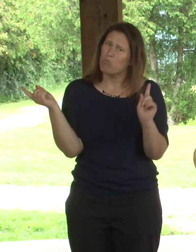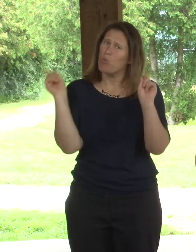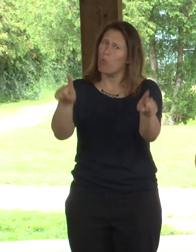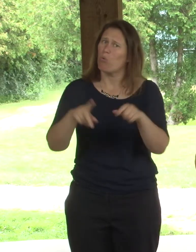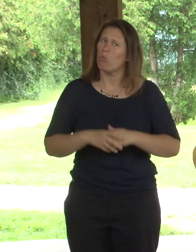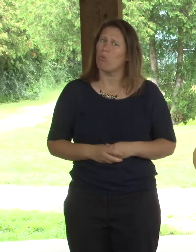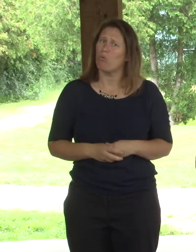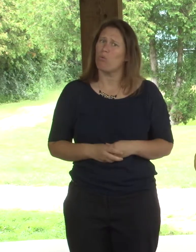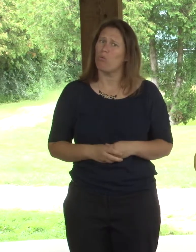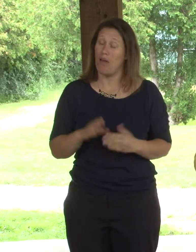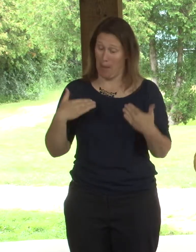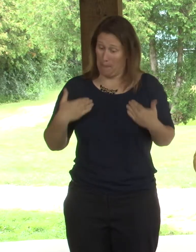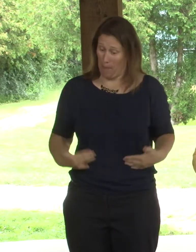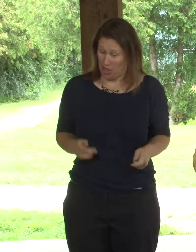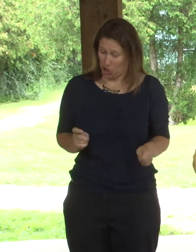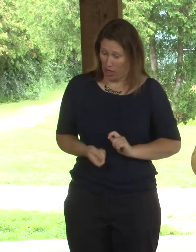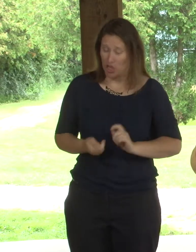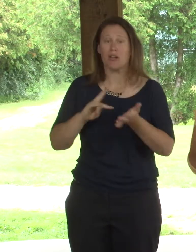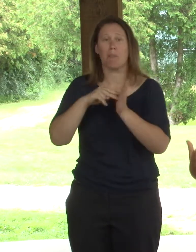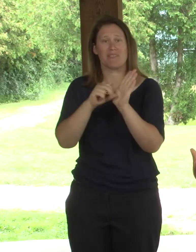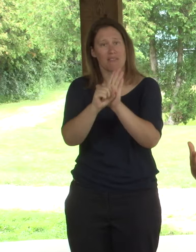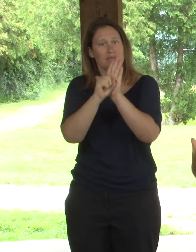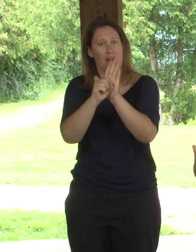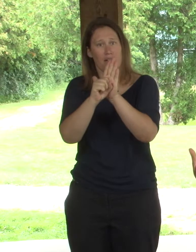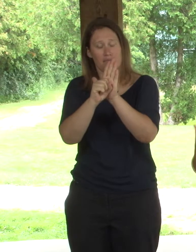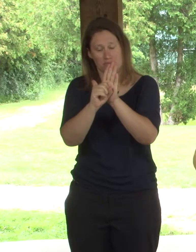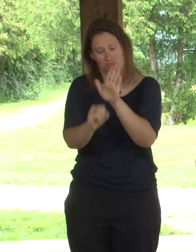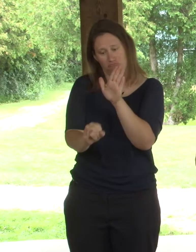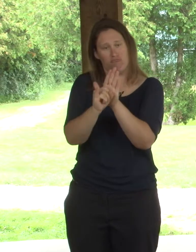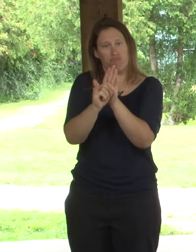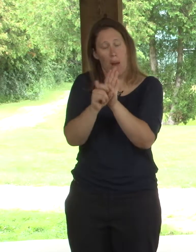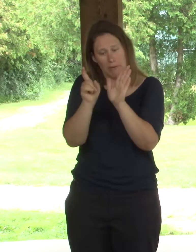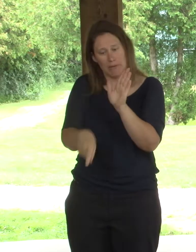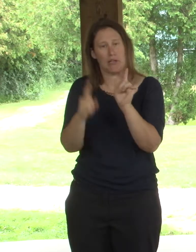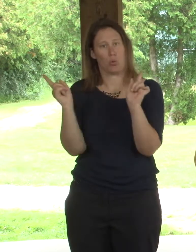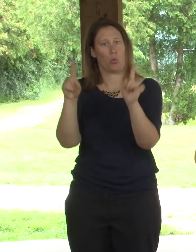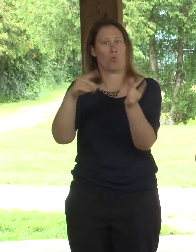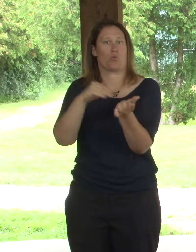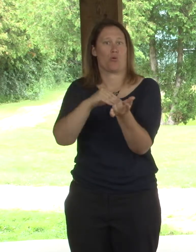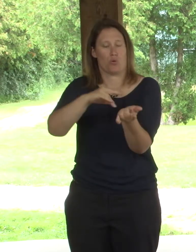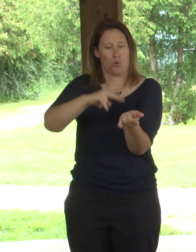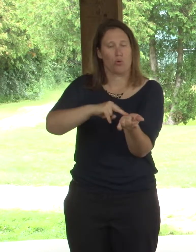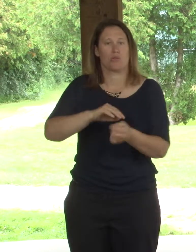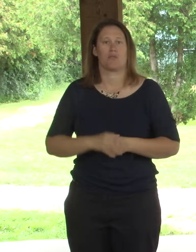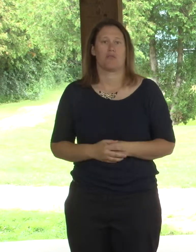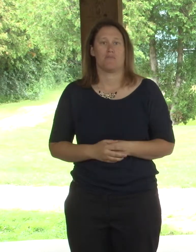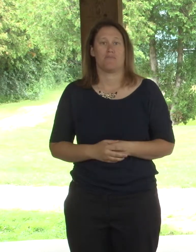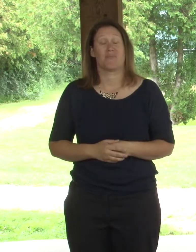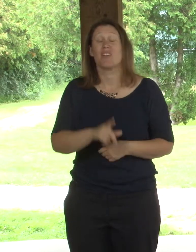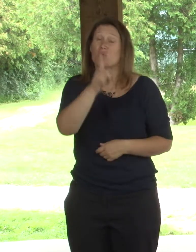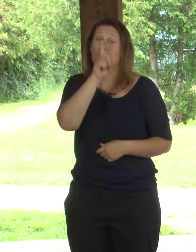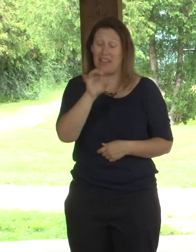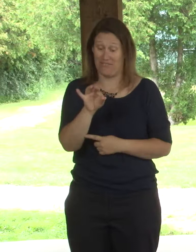those signs and act on them, because the healthier your feet are, the better you are in the long run,